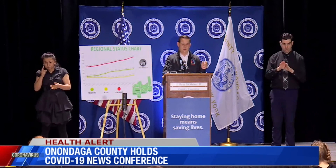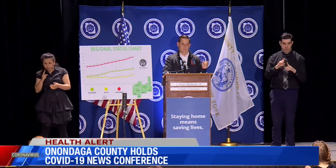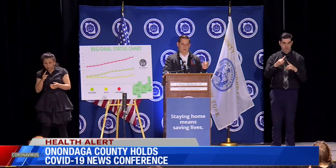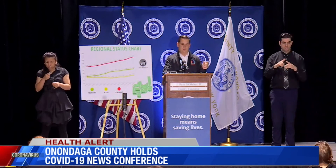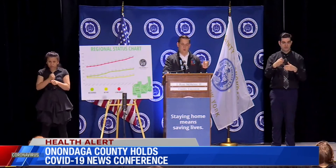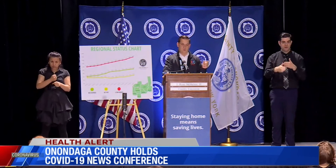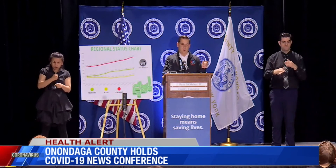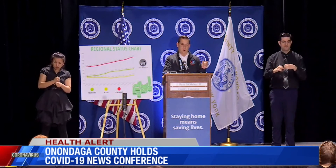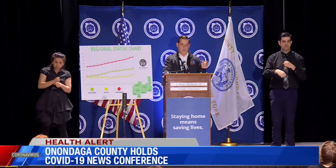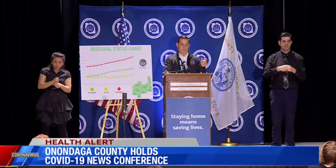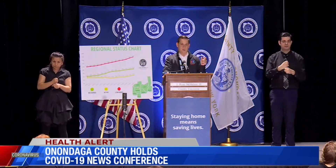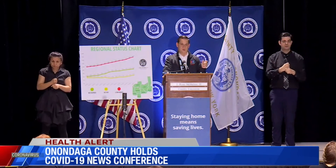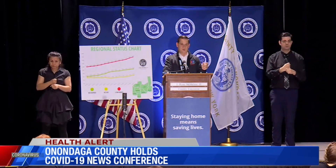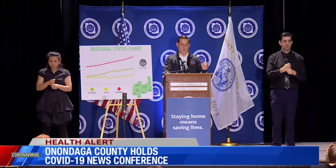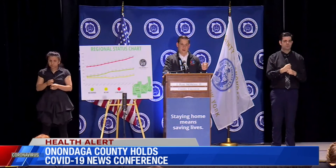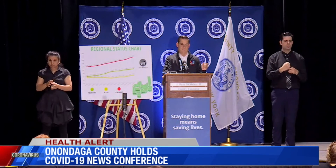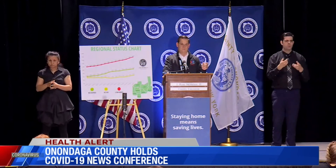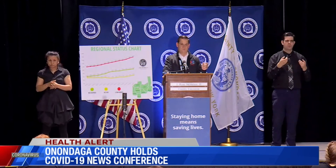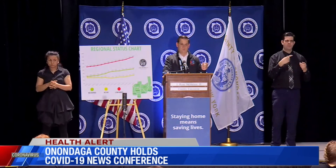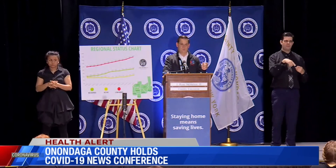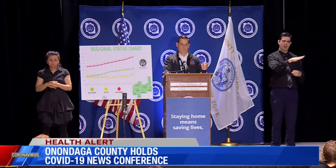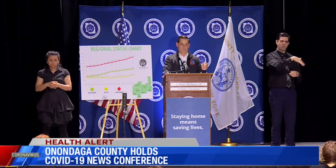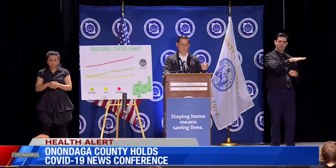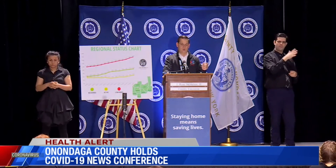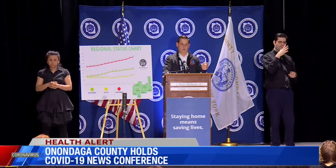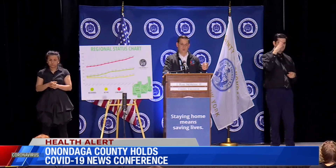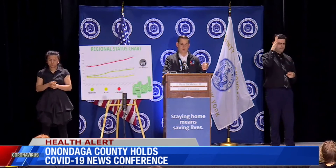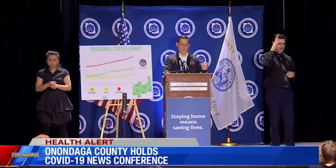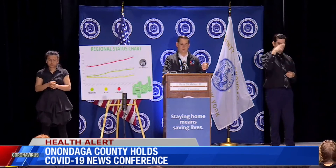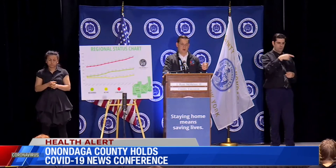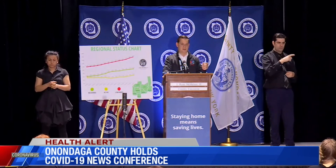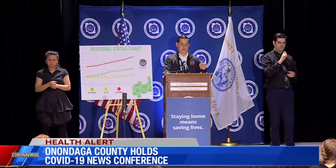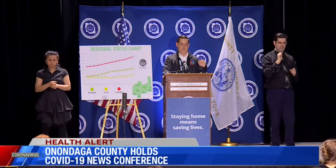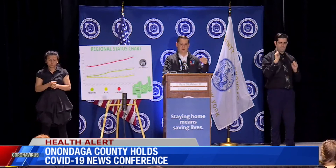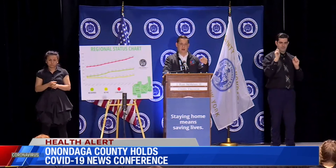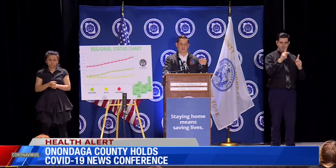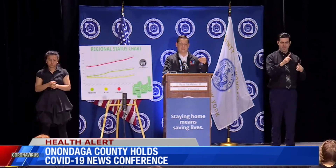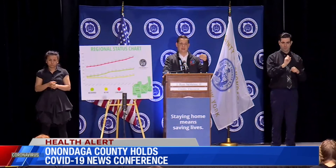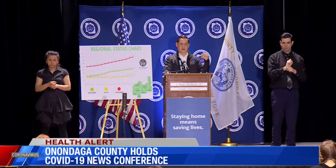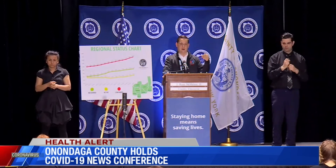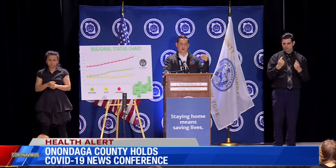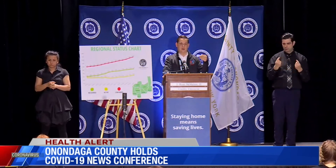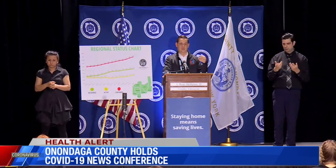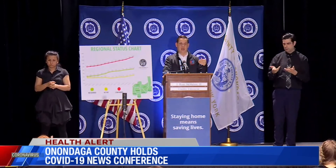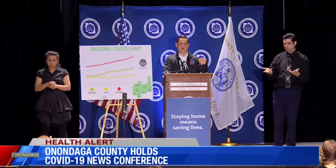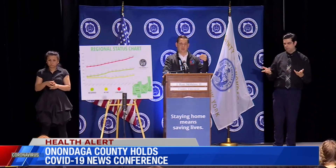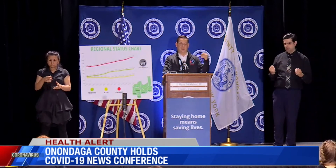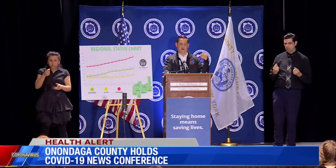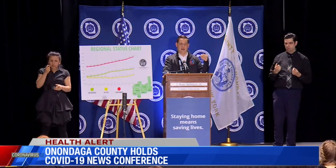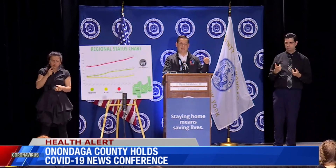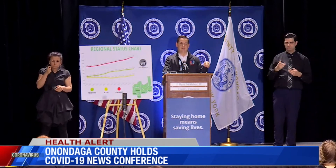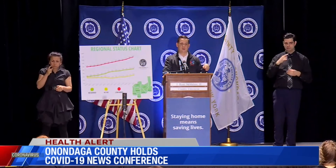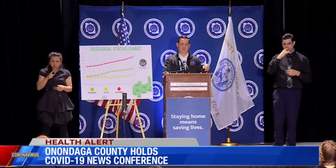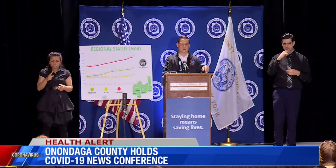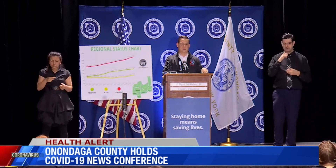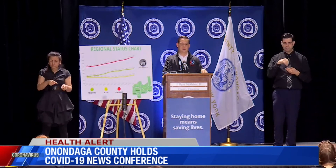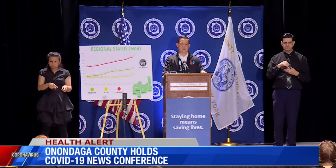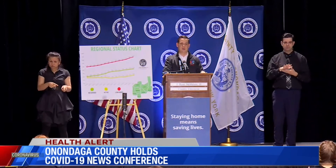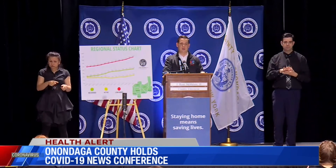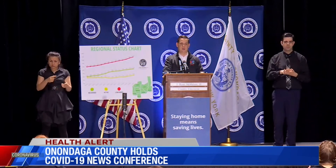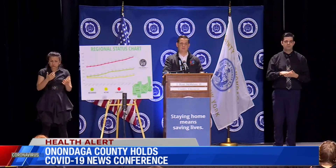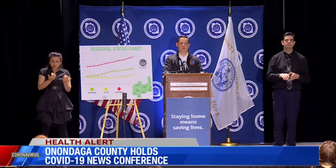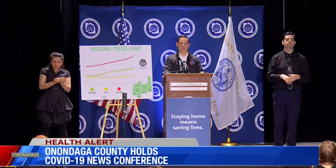right? Because for the most part, these school parents had to figure out daycare, childcare